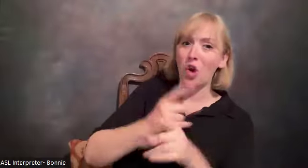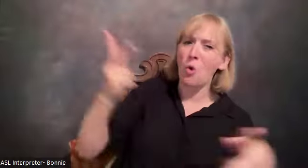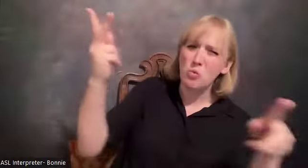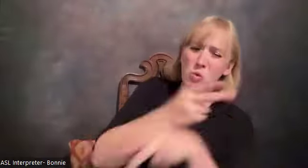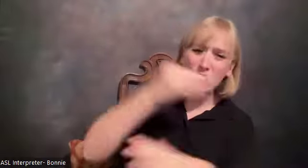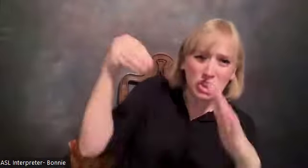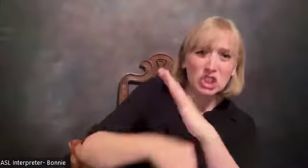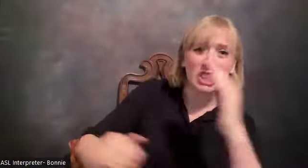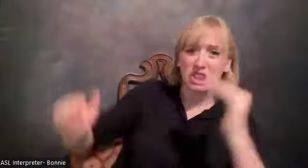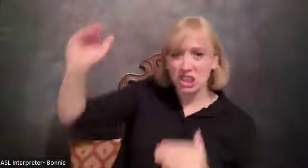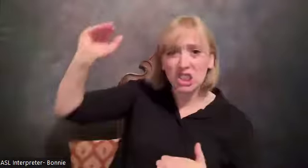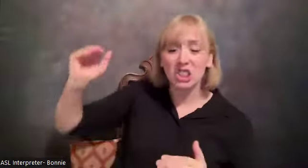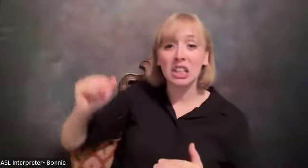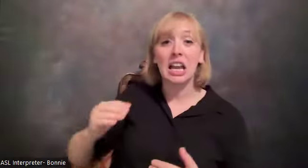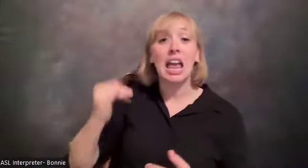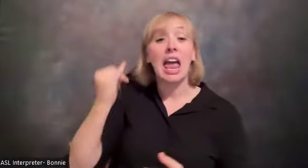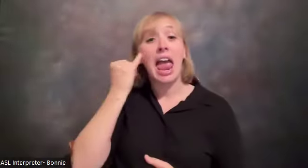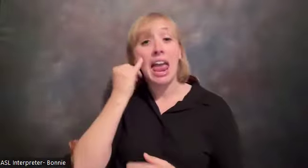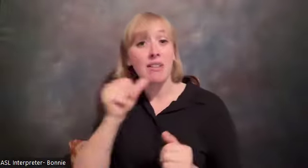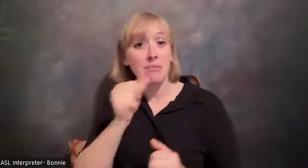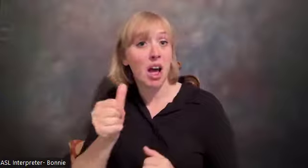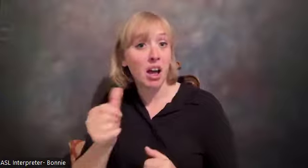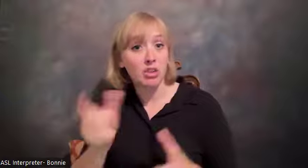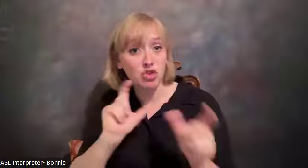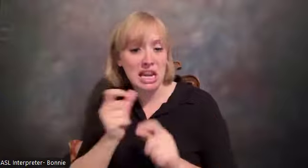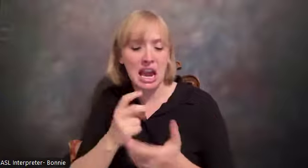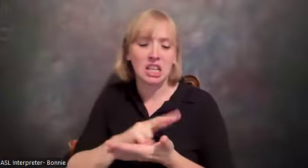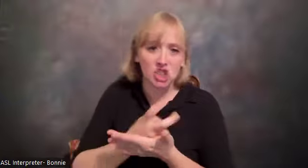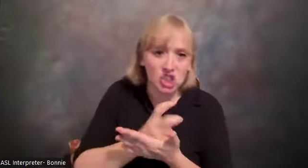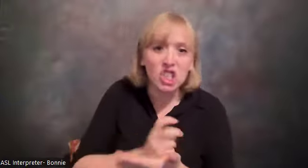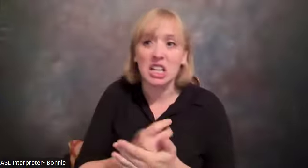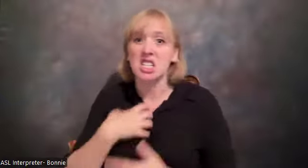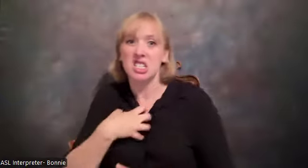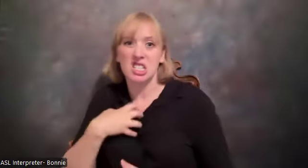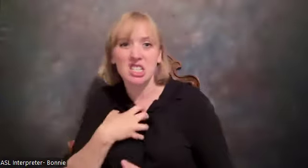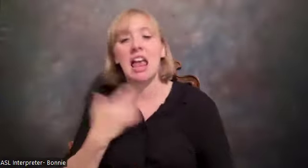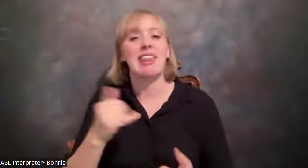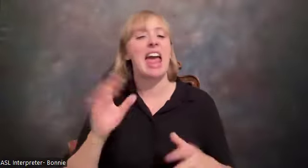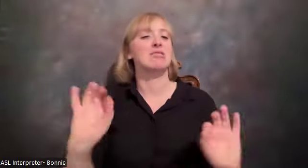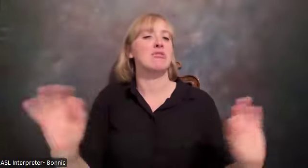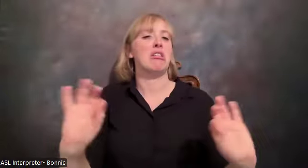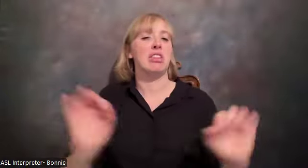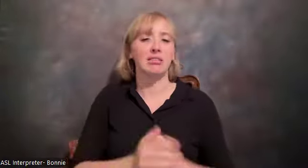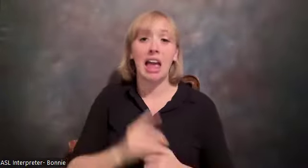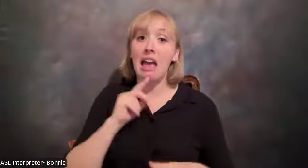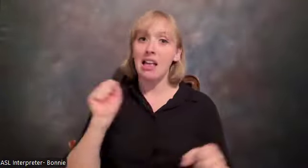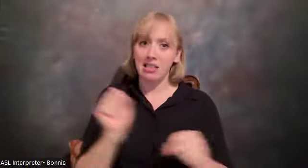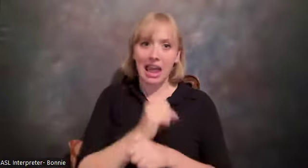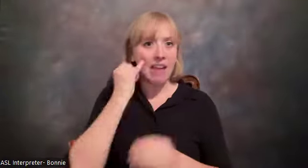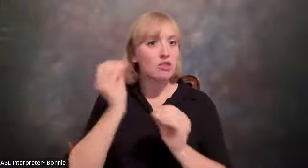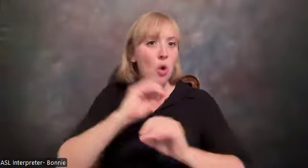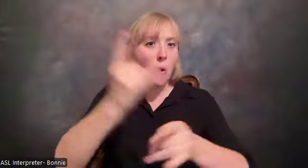Because when I'm not drinking, restlessness, irritability, and discontentment is an understatement. I literally feel like I'm